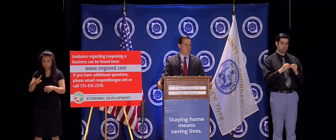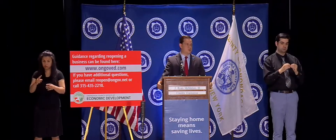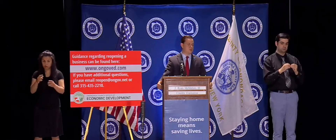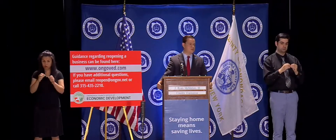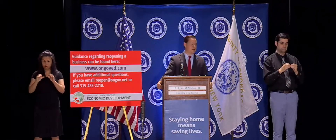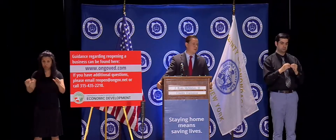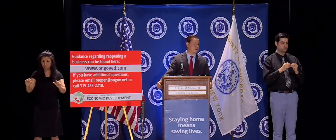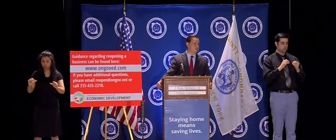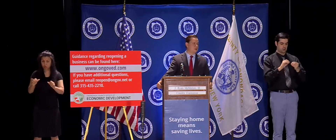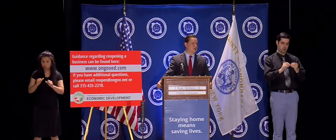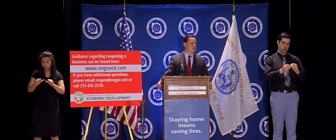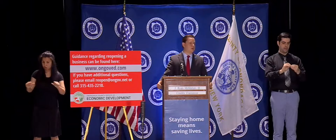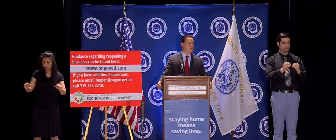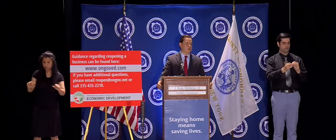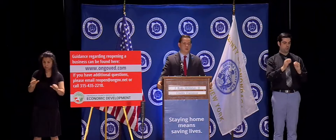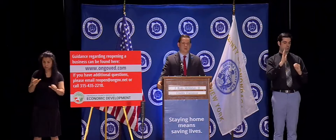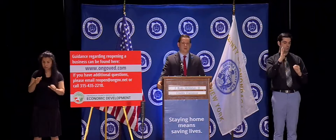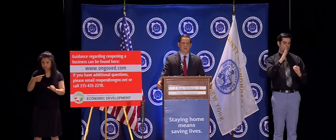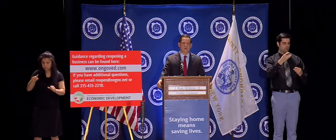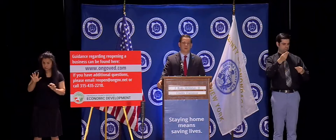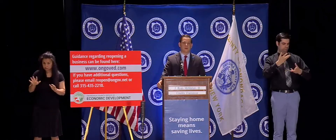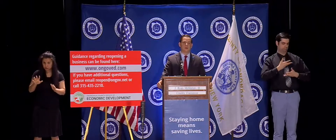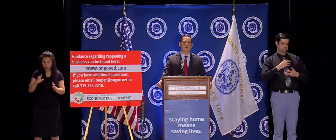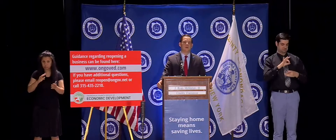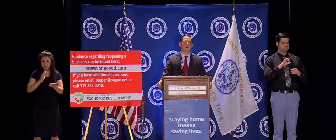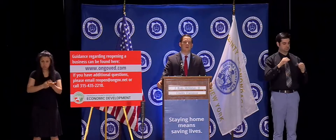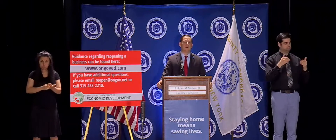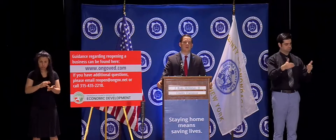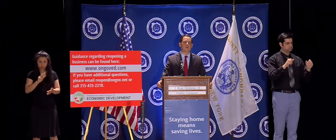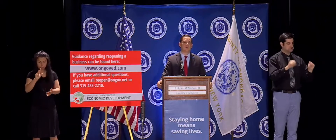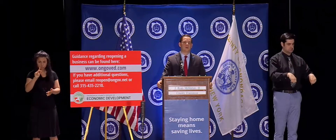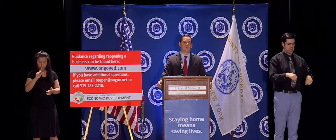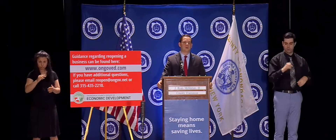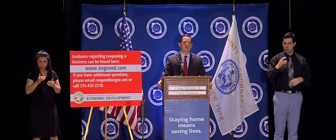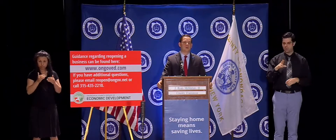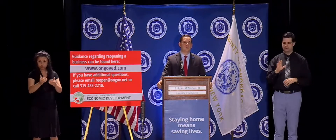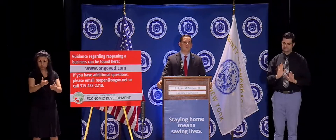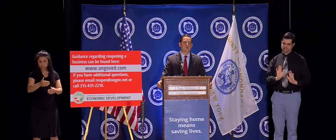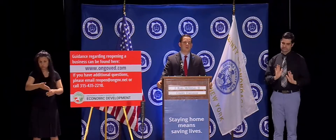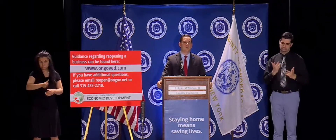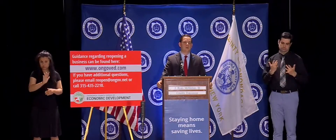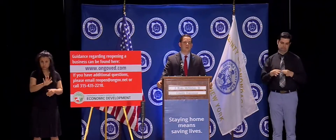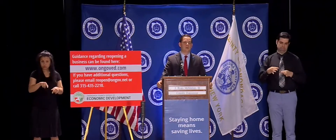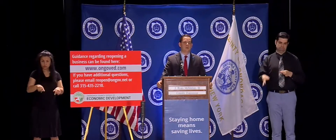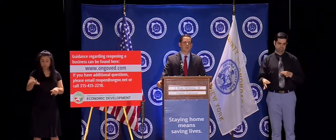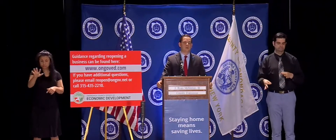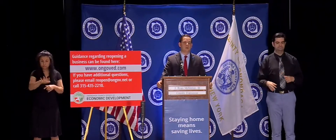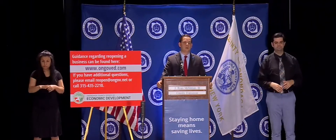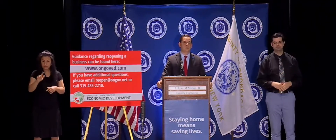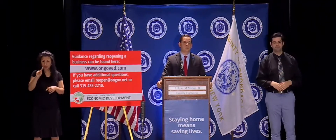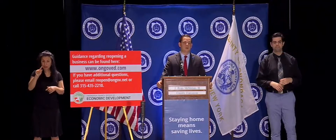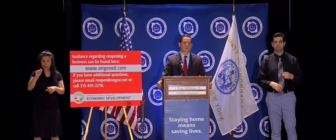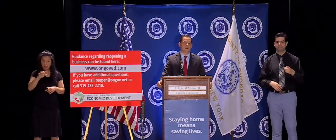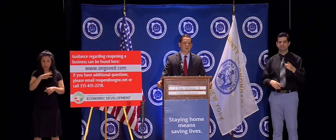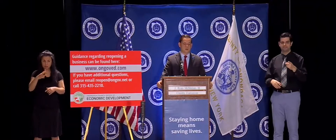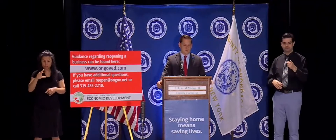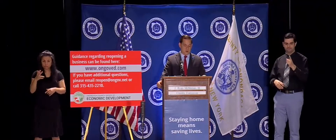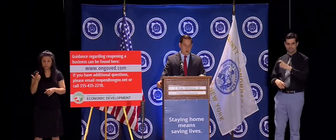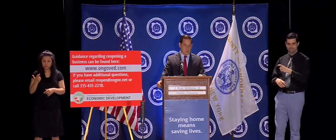data will speak for itself. Ryan, has the county repurposed any workers to work as contact